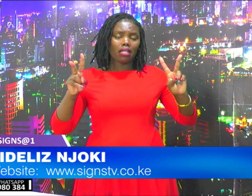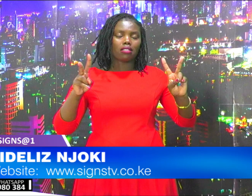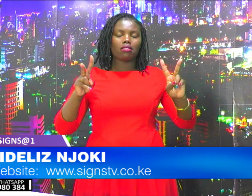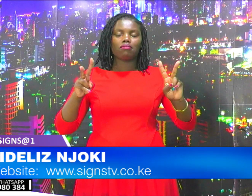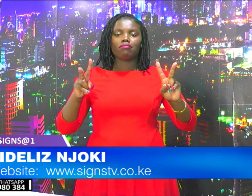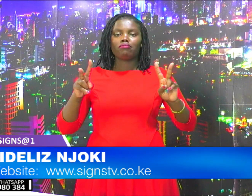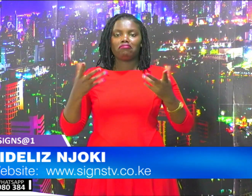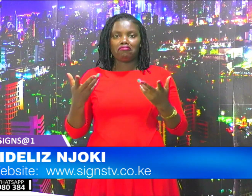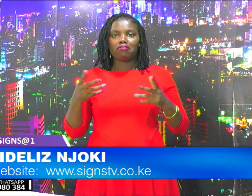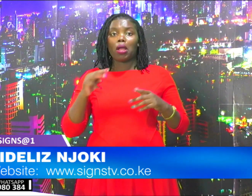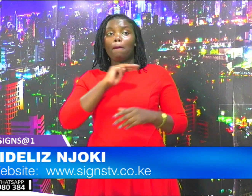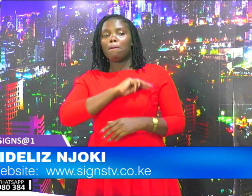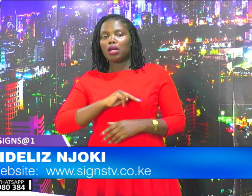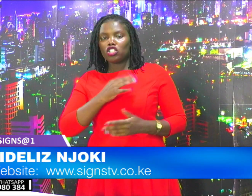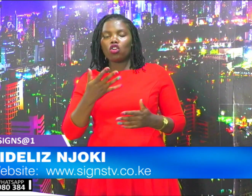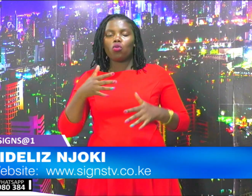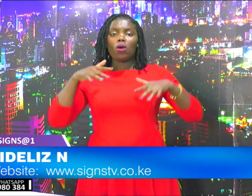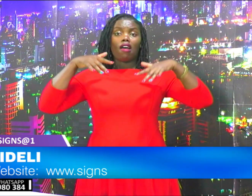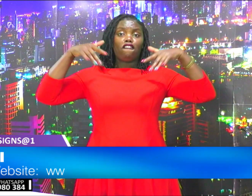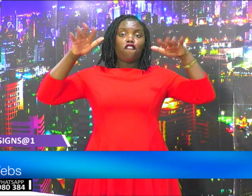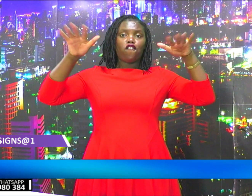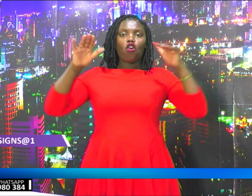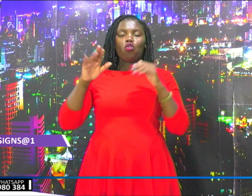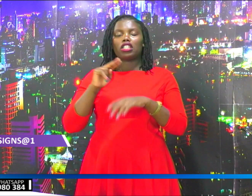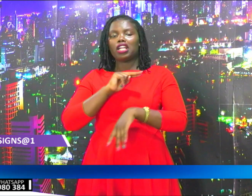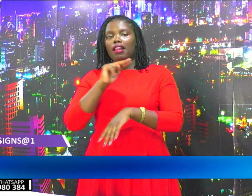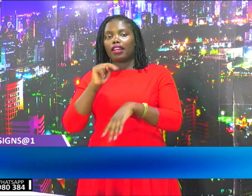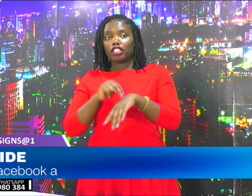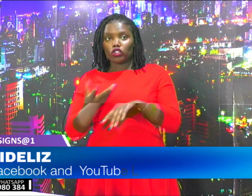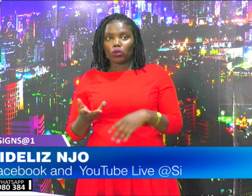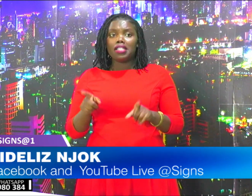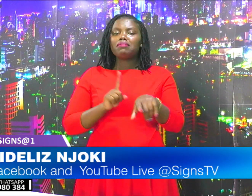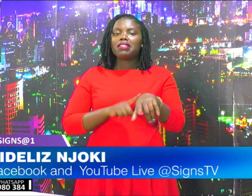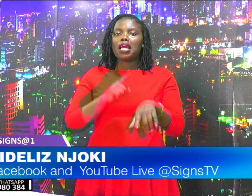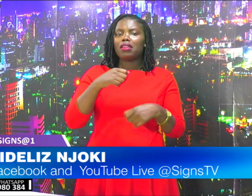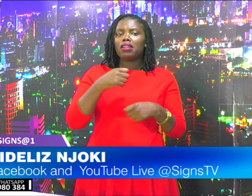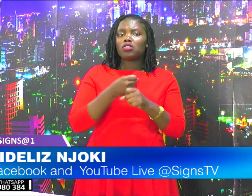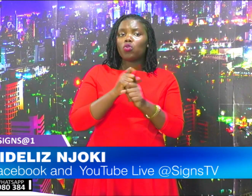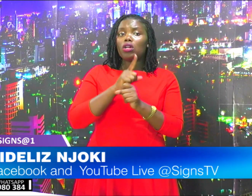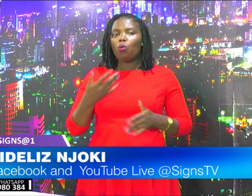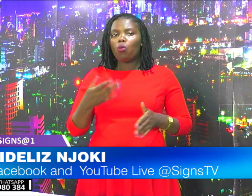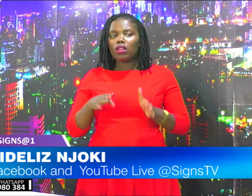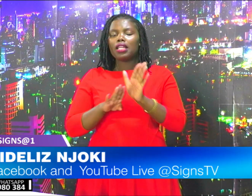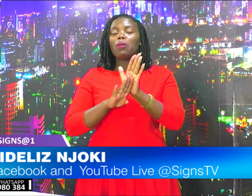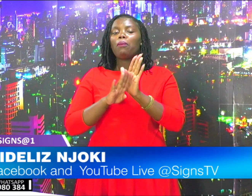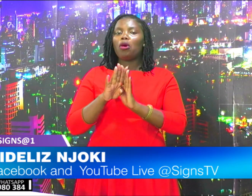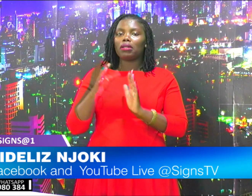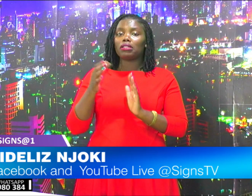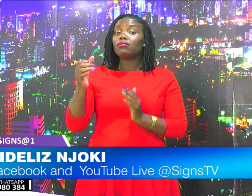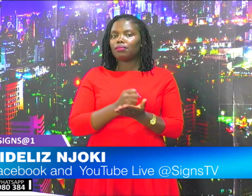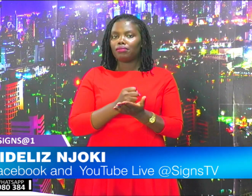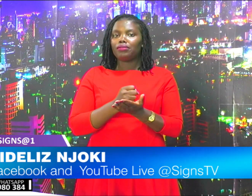Parliament approve the deployment of security officers to any peacemaking mission in the foreign